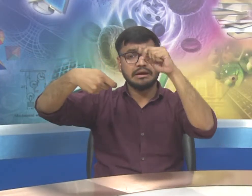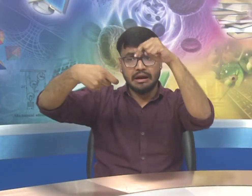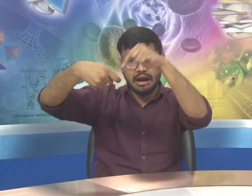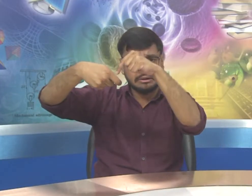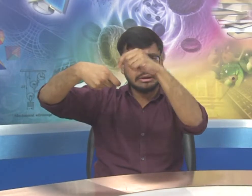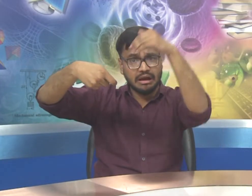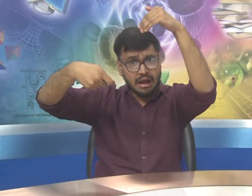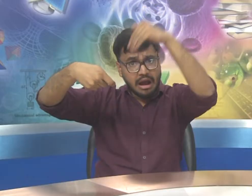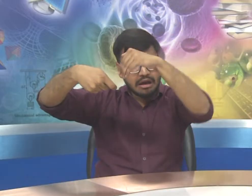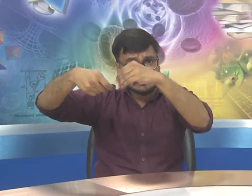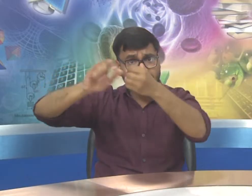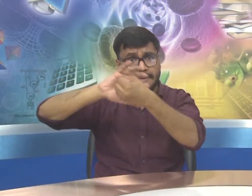Another example,